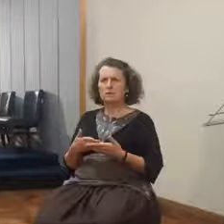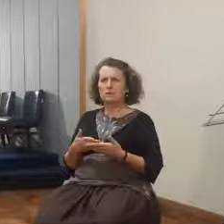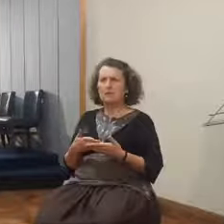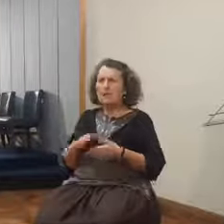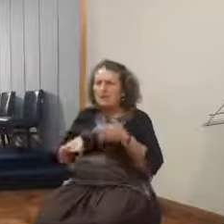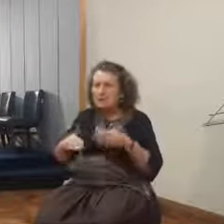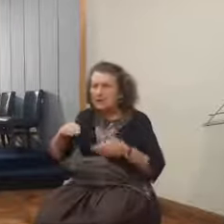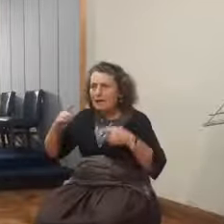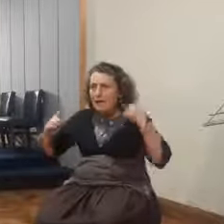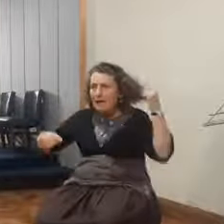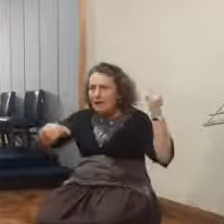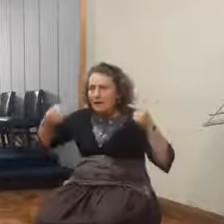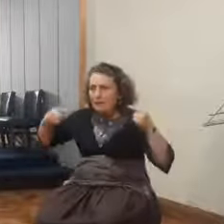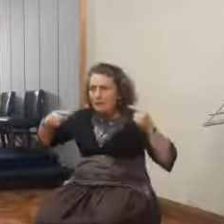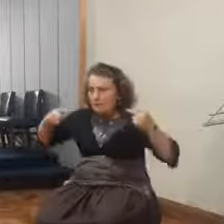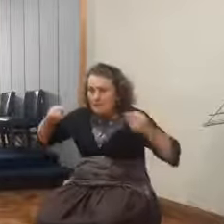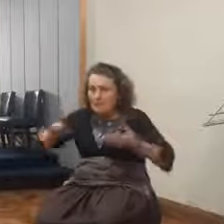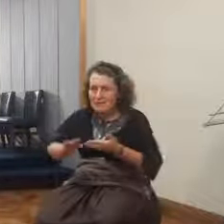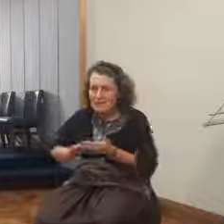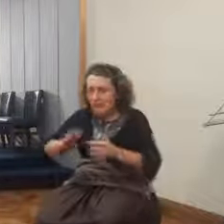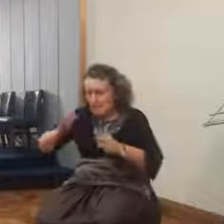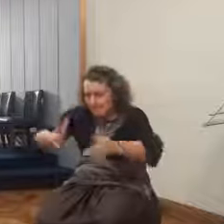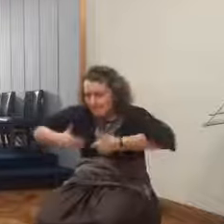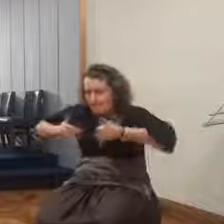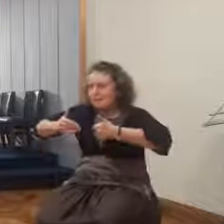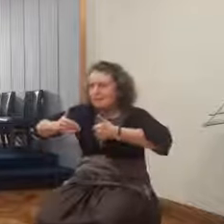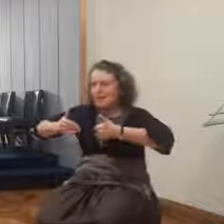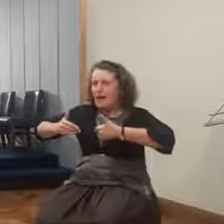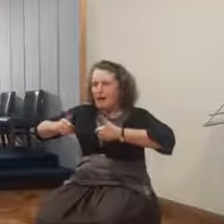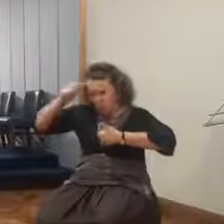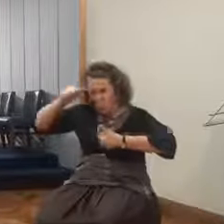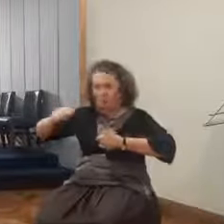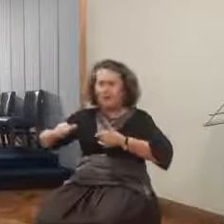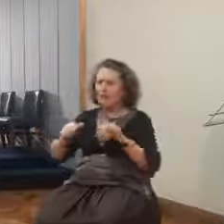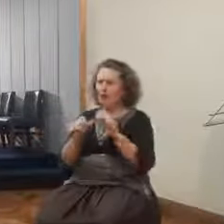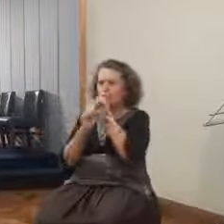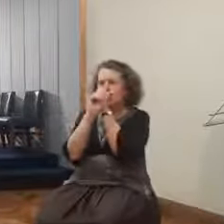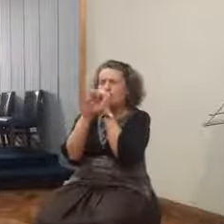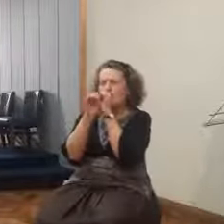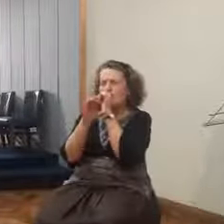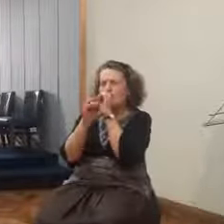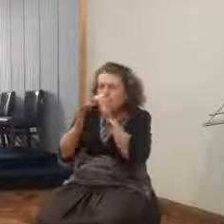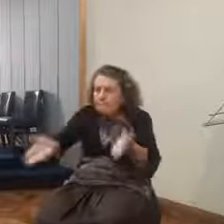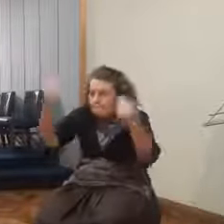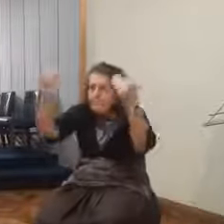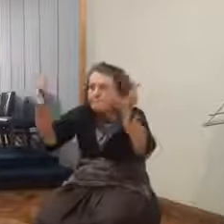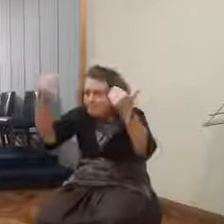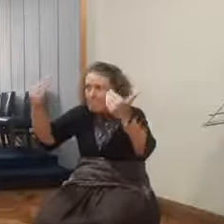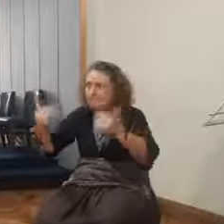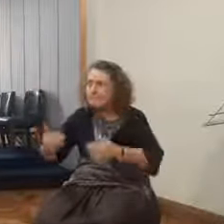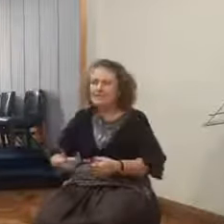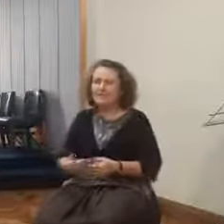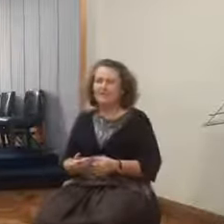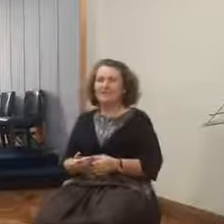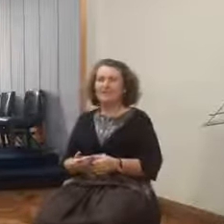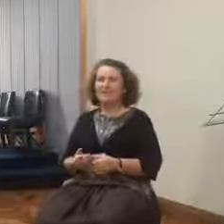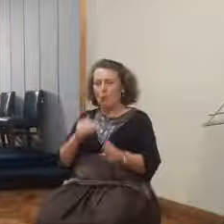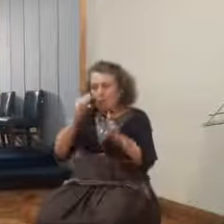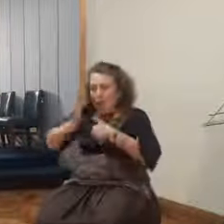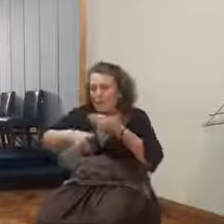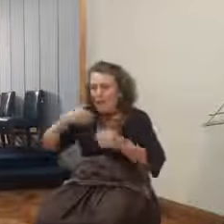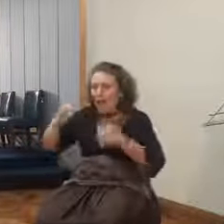sound, even as appropriate to alarm trumpets. And other translations relate it to the singing, not to the